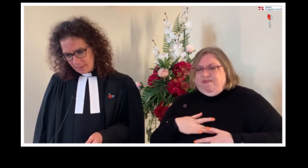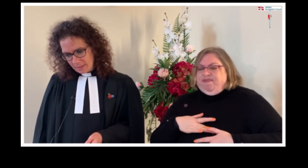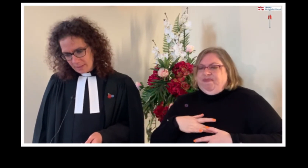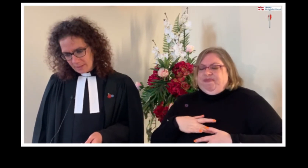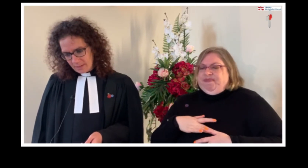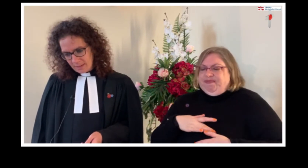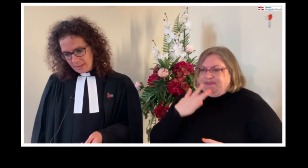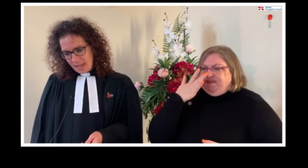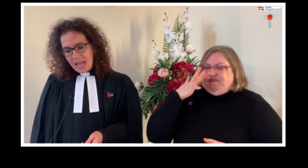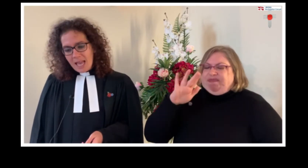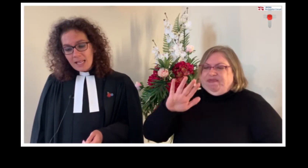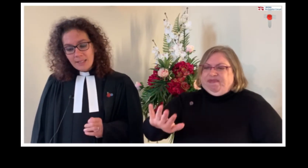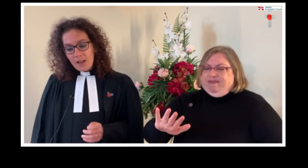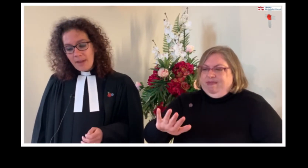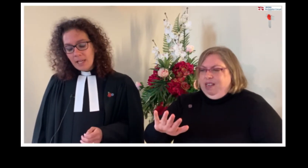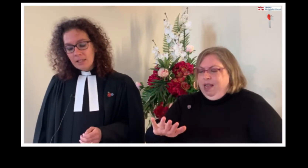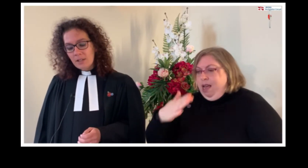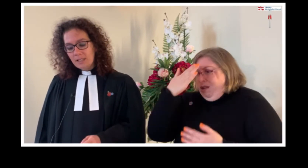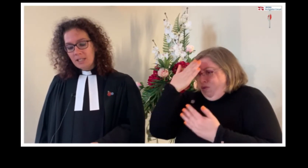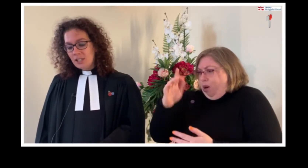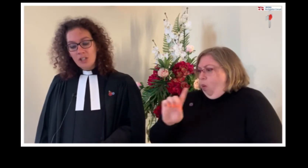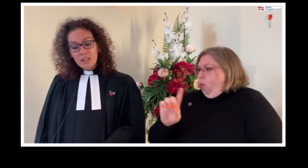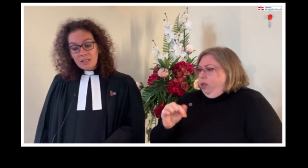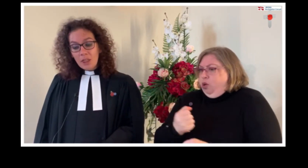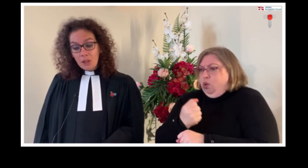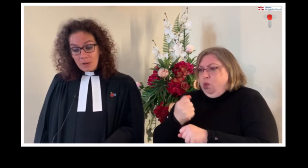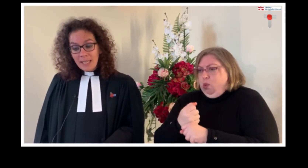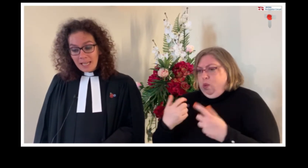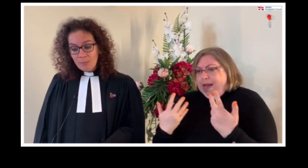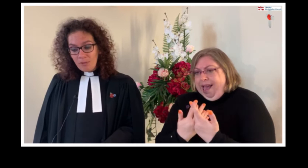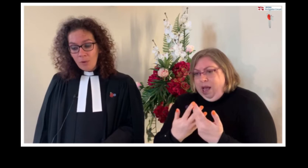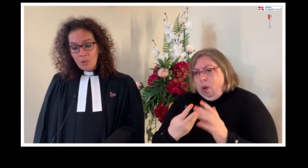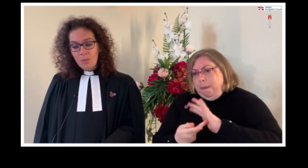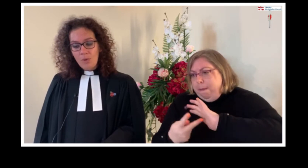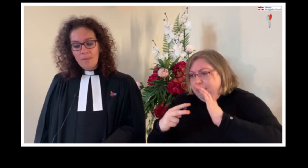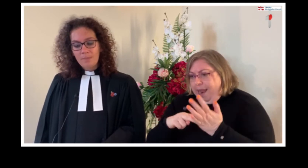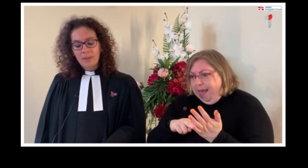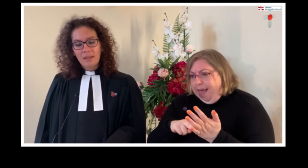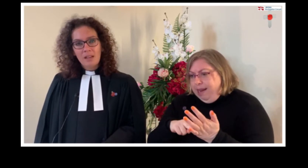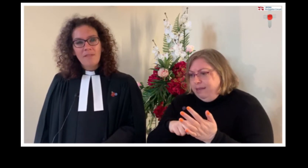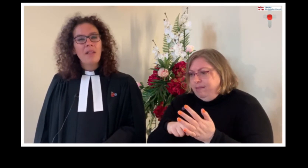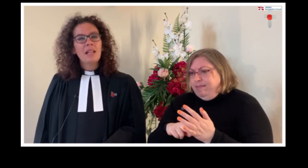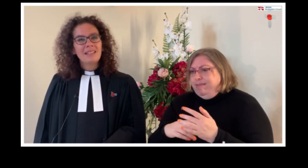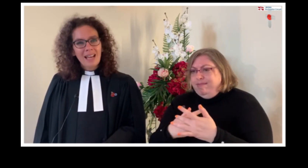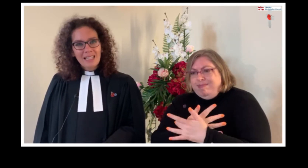criminal. A survey conducted just 3 years before the war